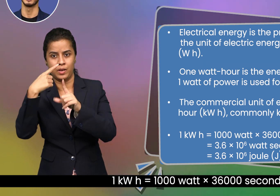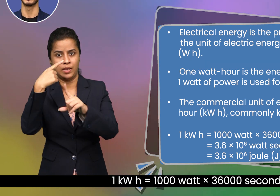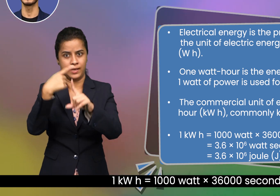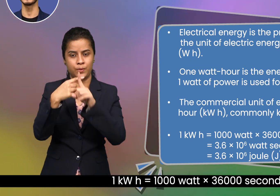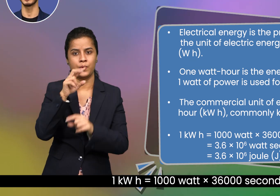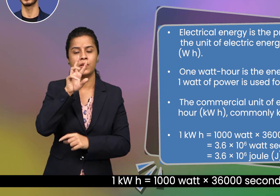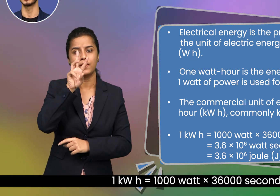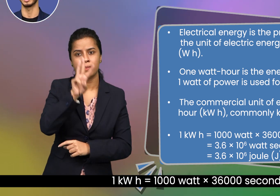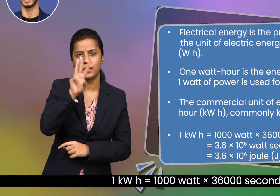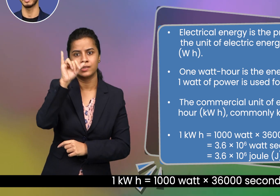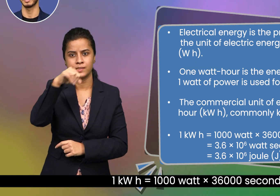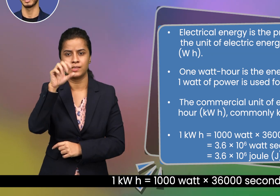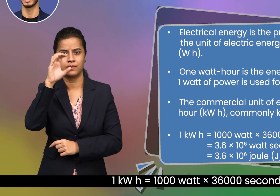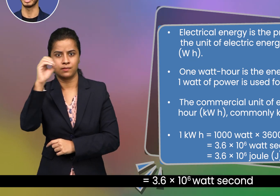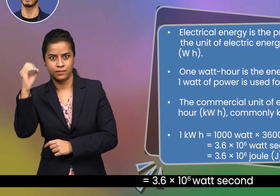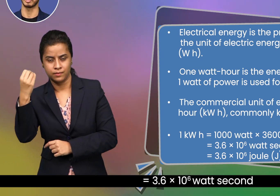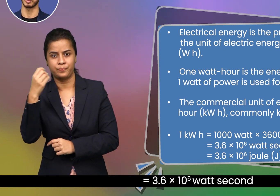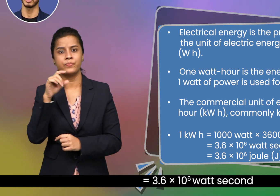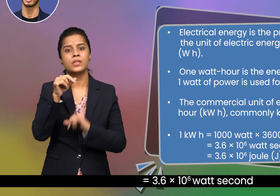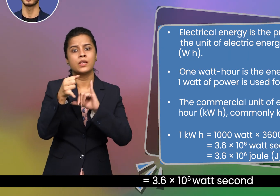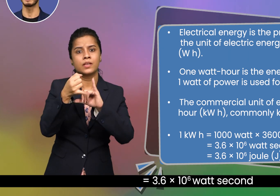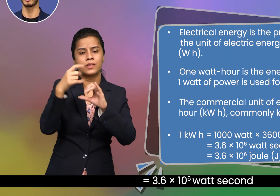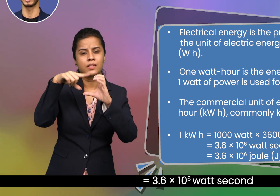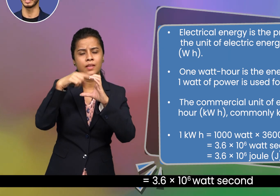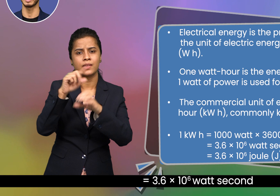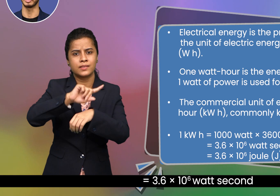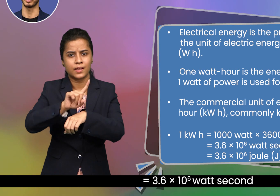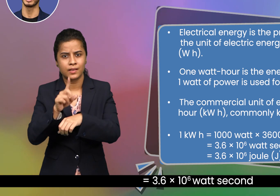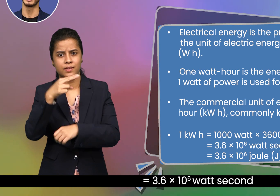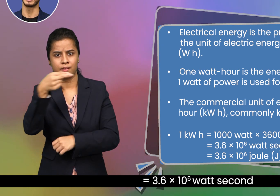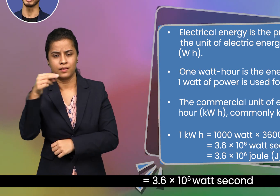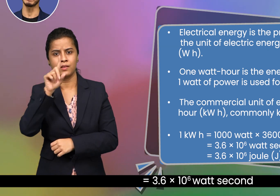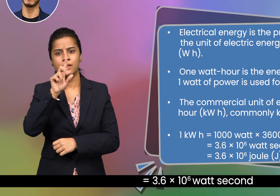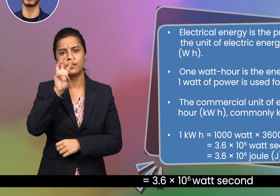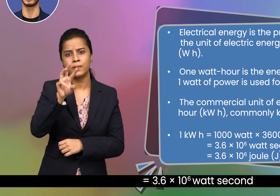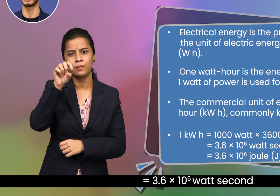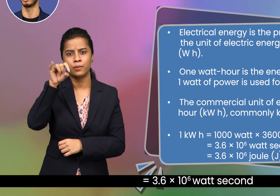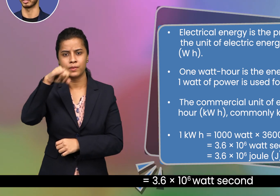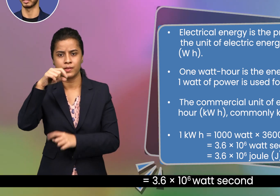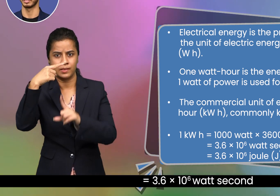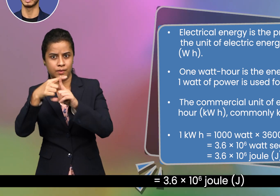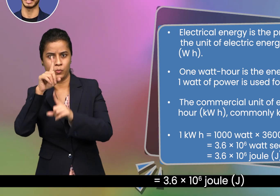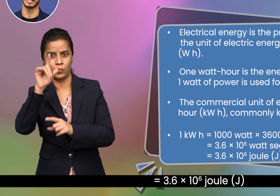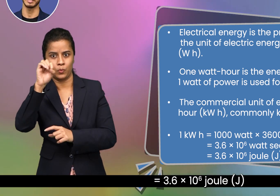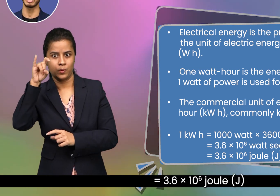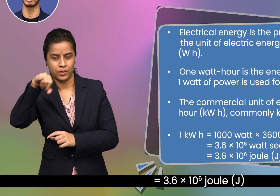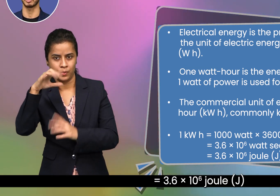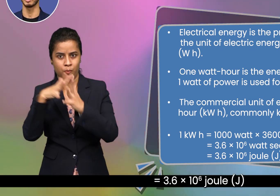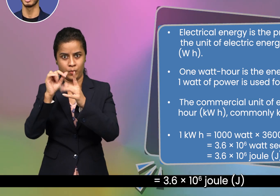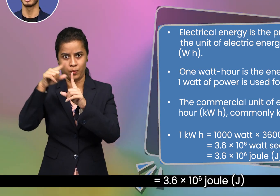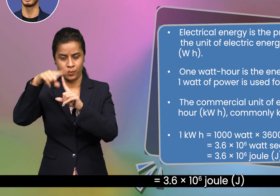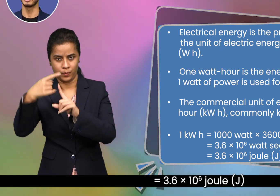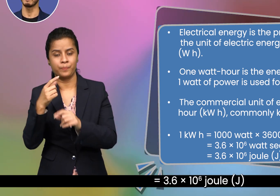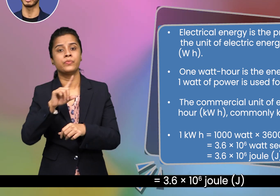into 36,000 second equals to 3.6 into 10 to the power of 6 watt second equals